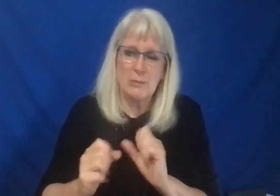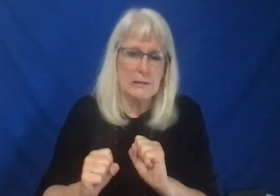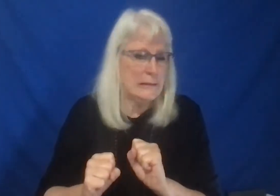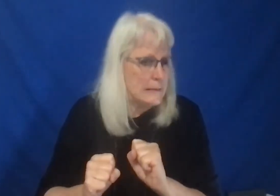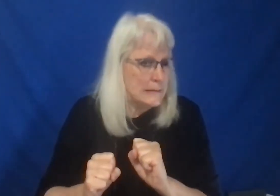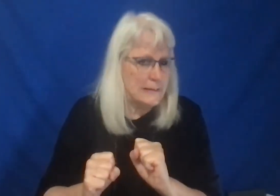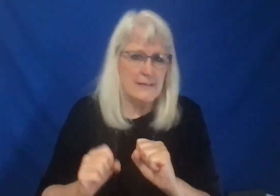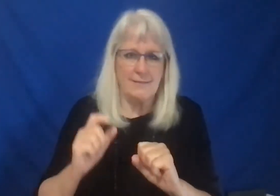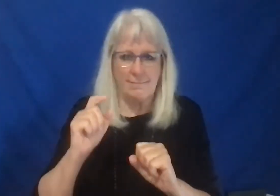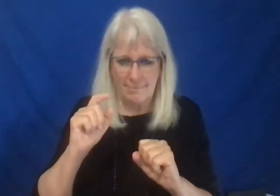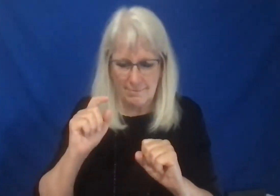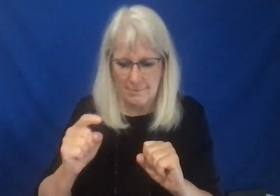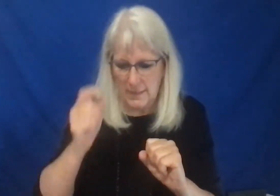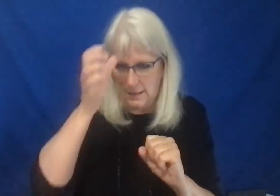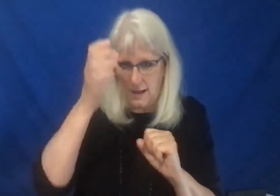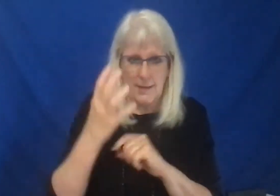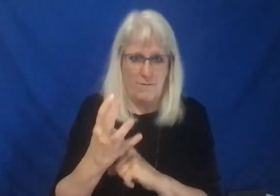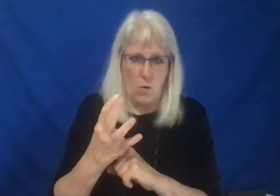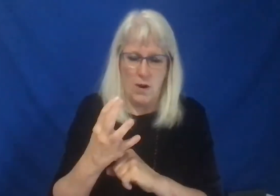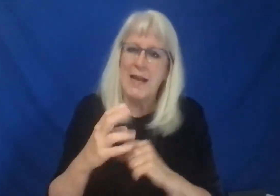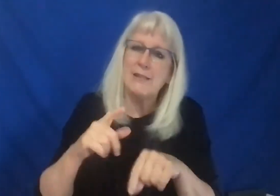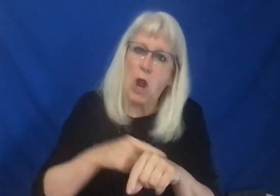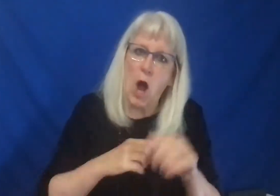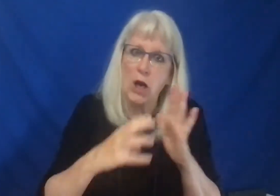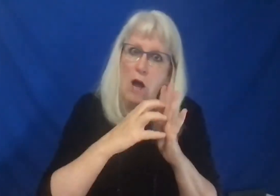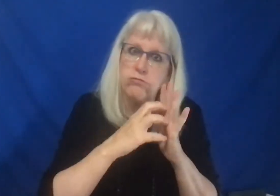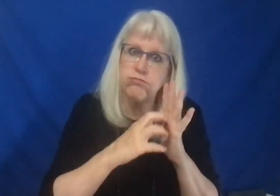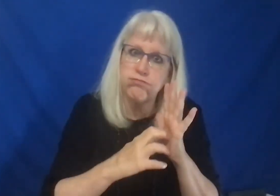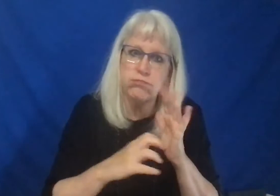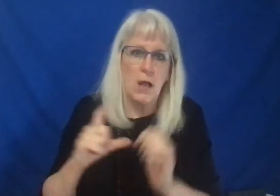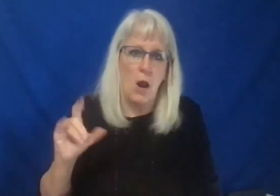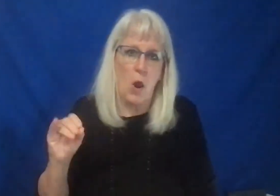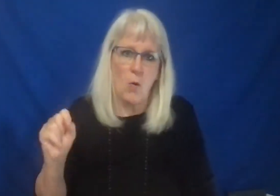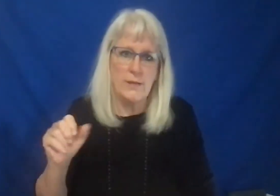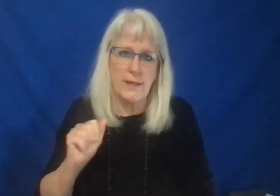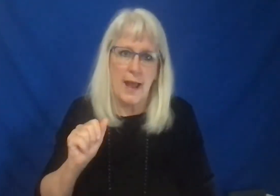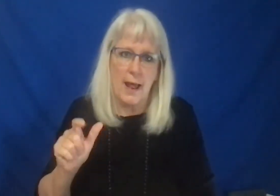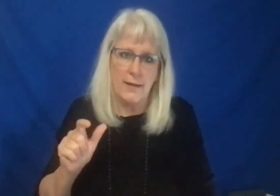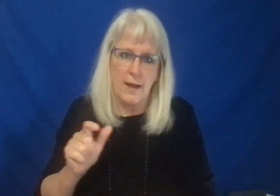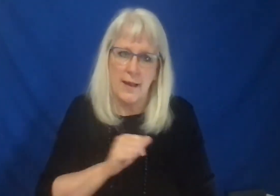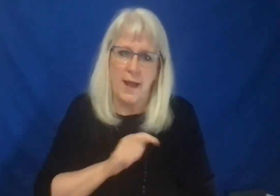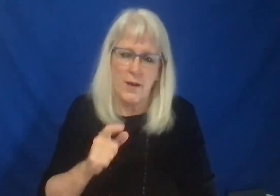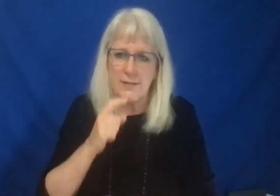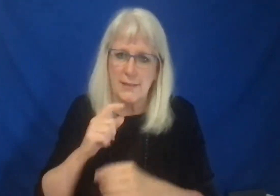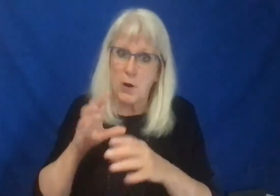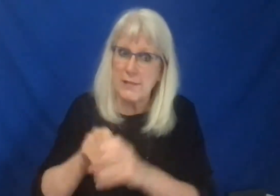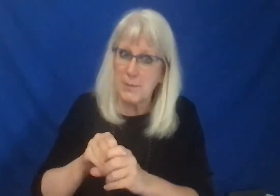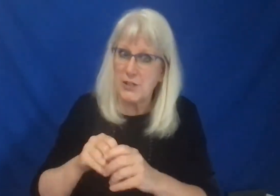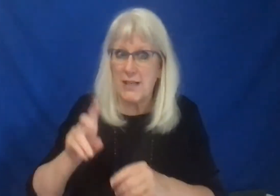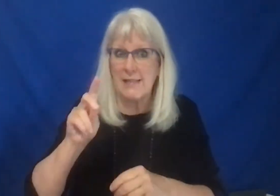Concept 4, the nugget, it's very long, and I can, Lois and Al-Anon says participation is the key to harmony. And I can always imagine Lois kind